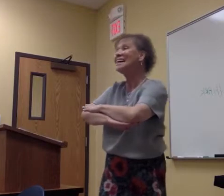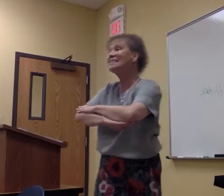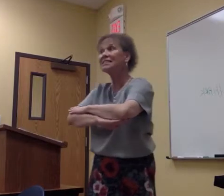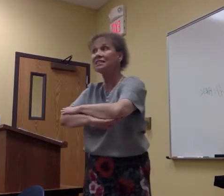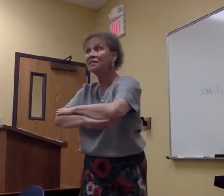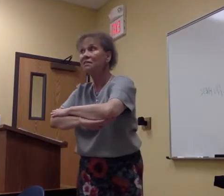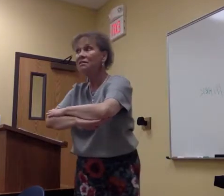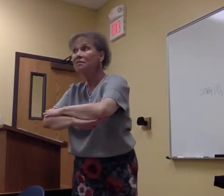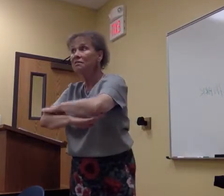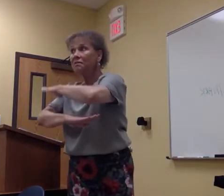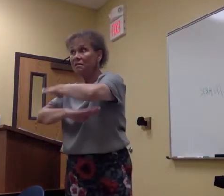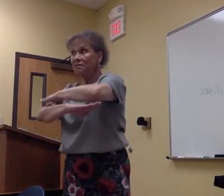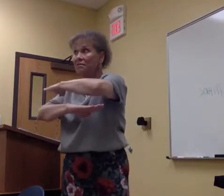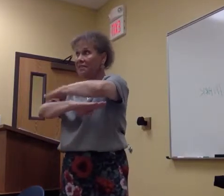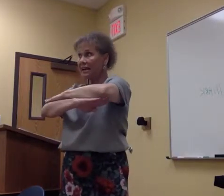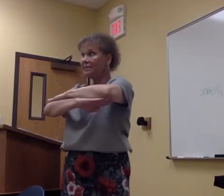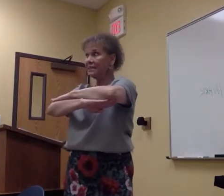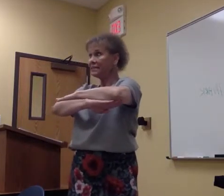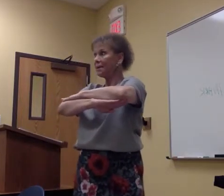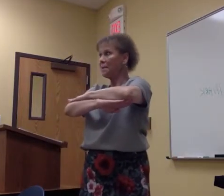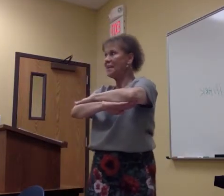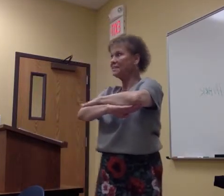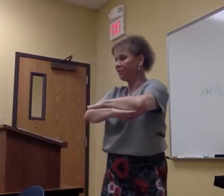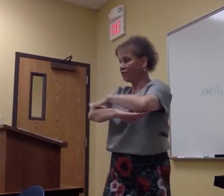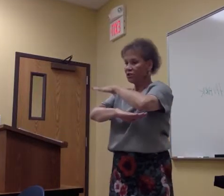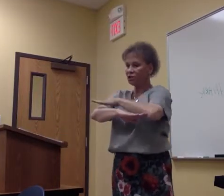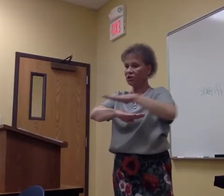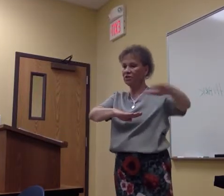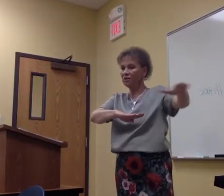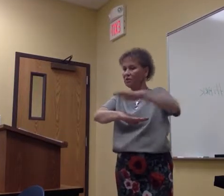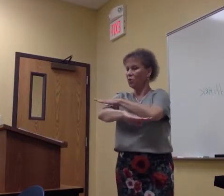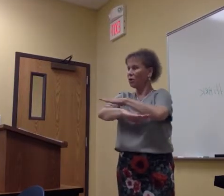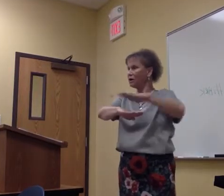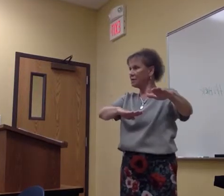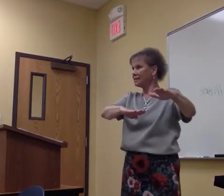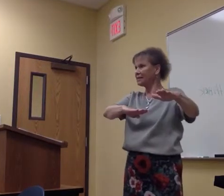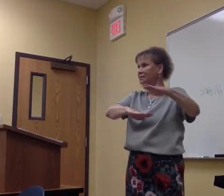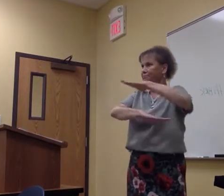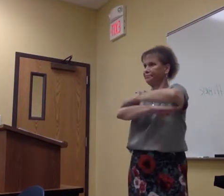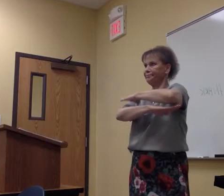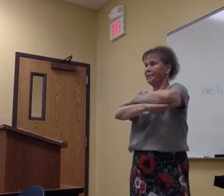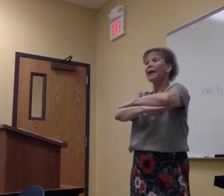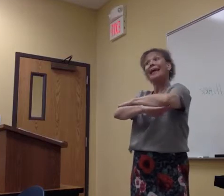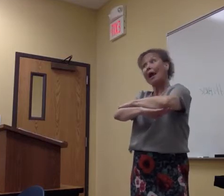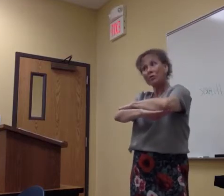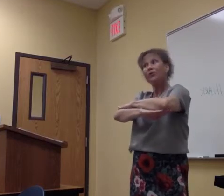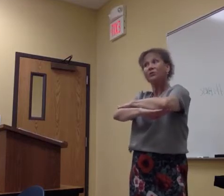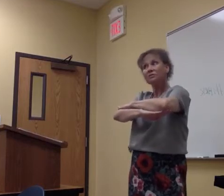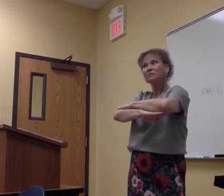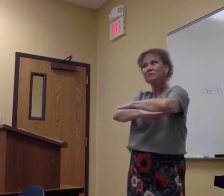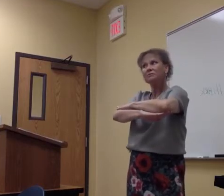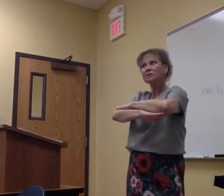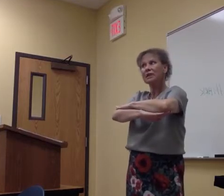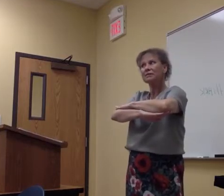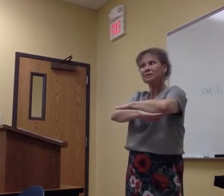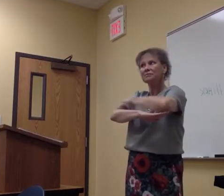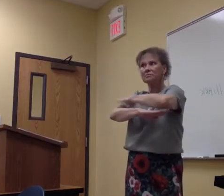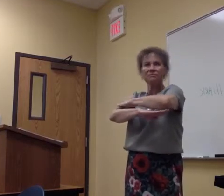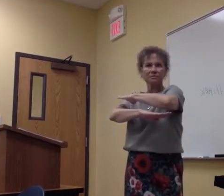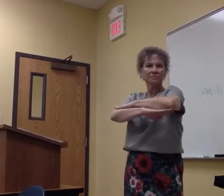desk. Desk. It's a piece of furniture or it's a counter, all right?